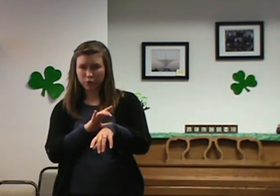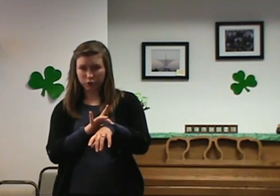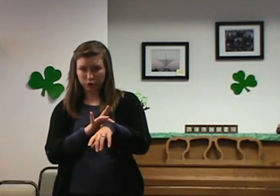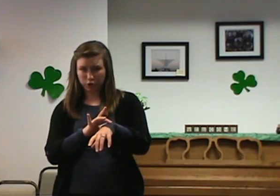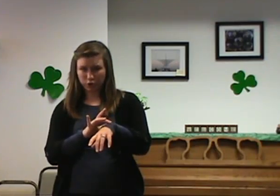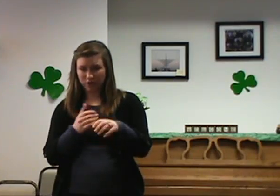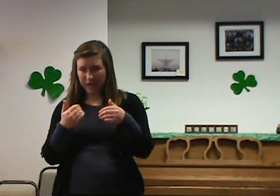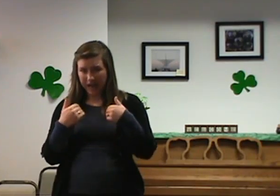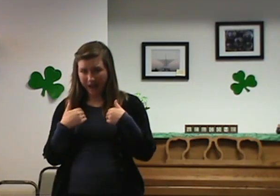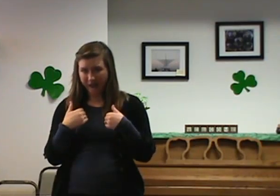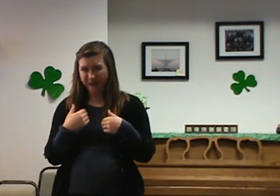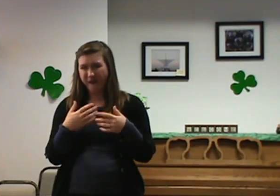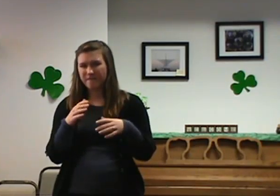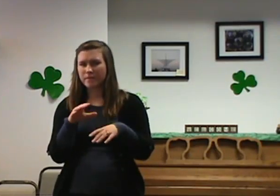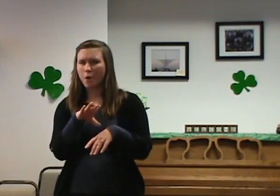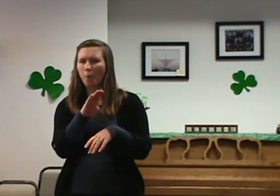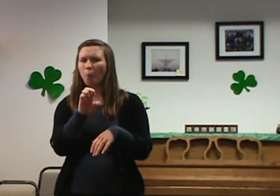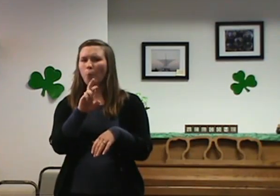between $80 and $90. Women's is